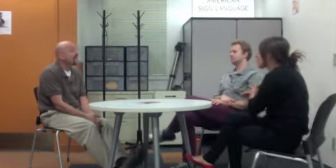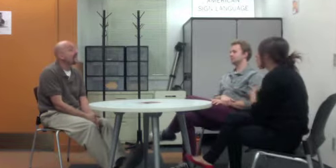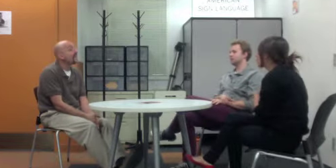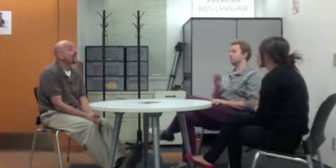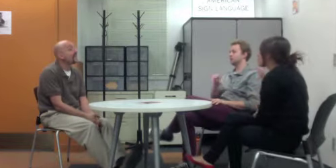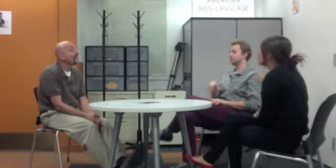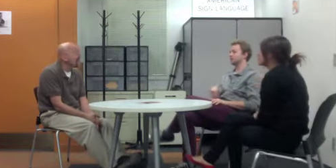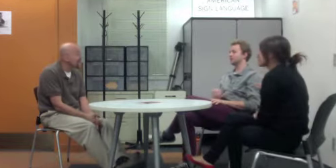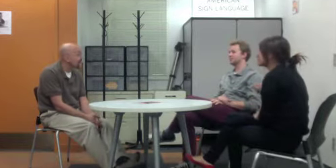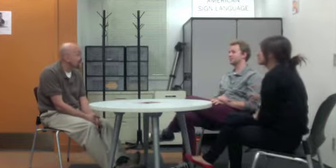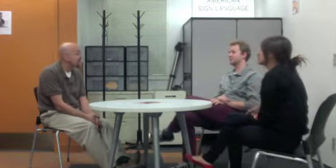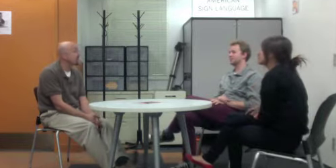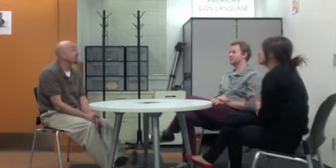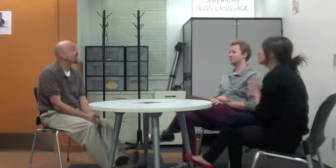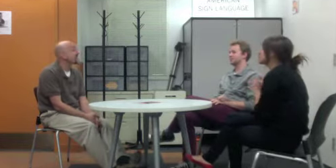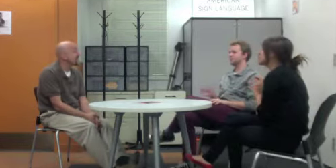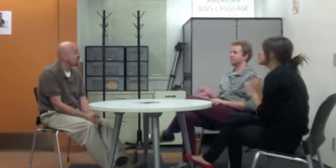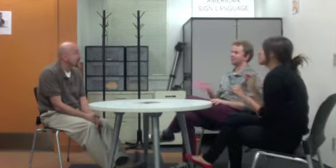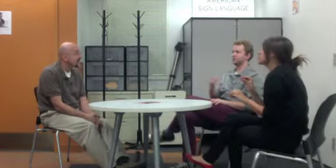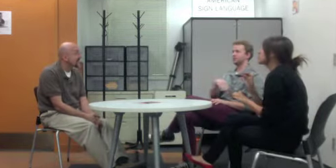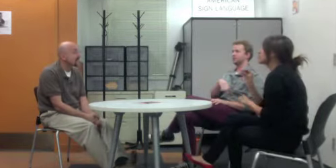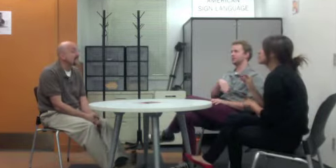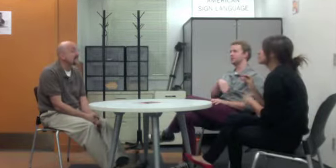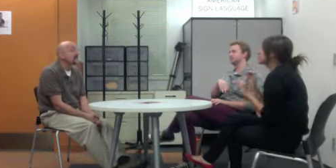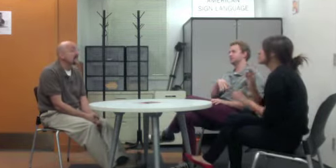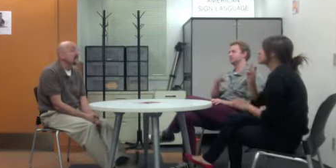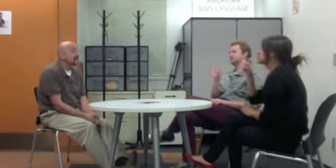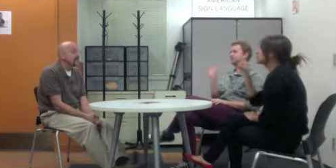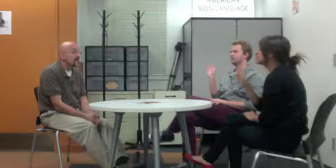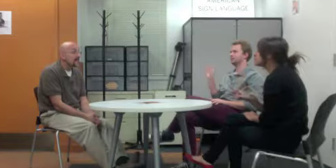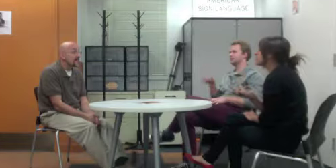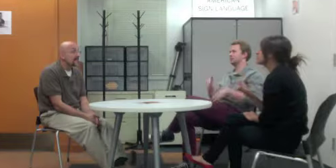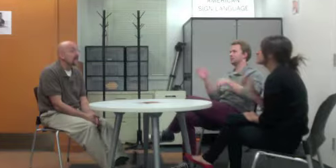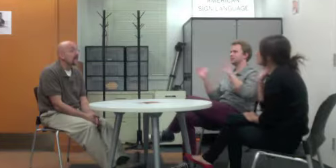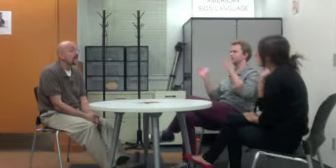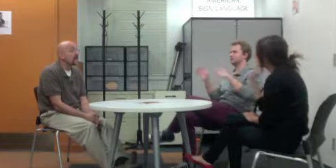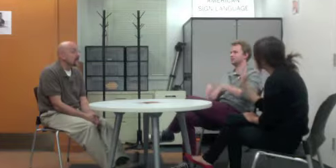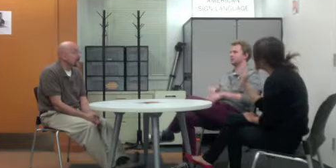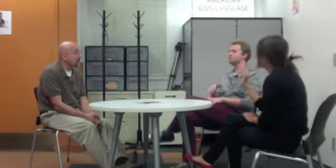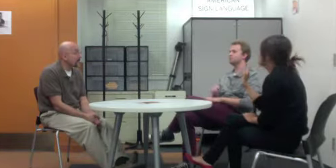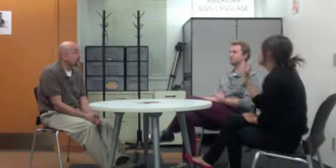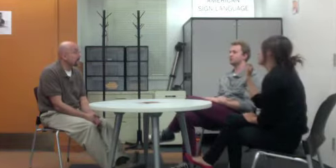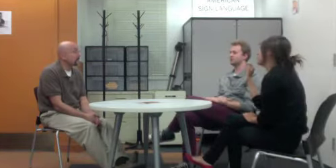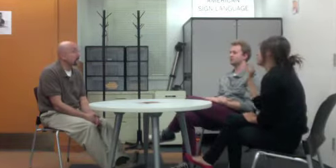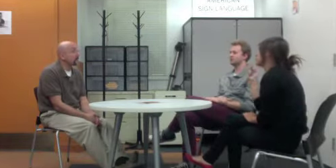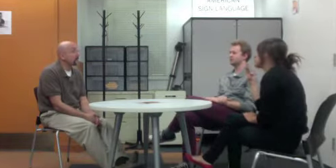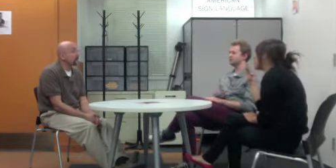And then I moved to Texas and back to Utah and ended up here. I moved around a lot, but I definitely